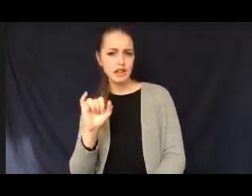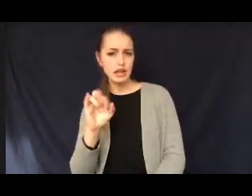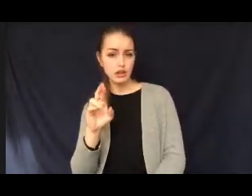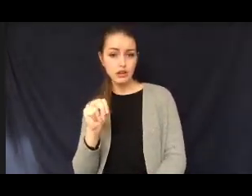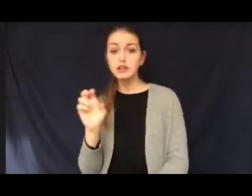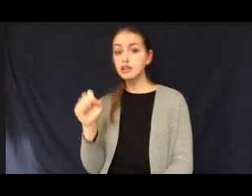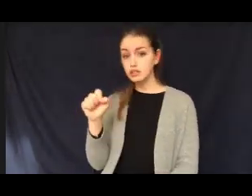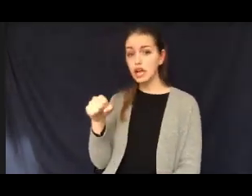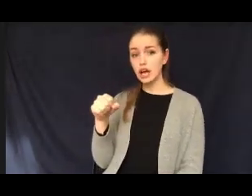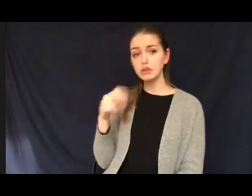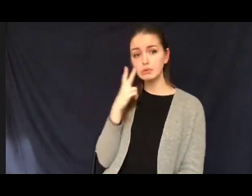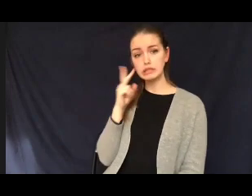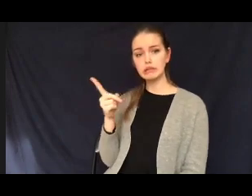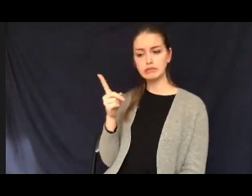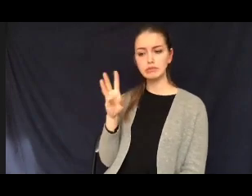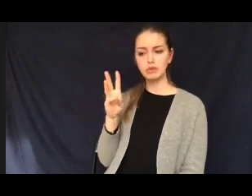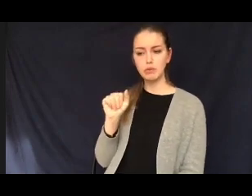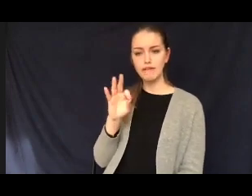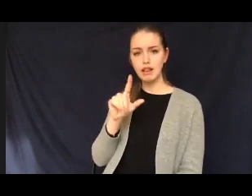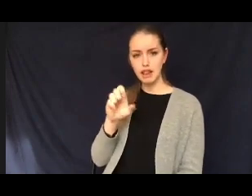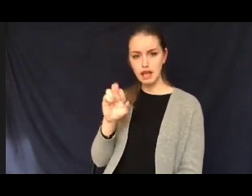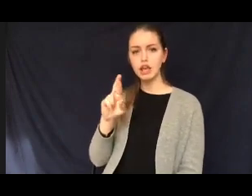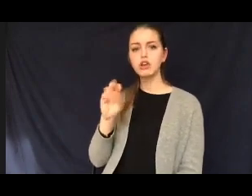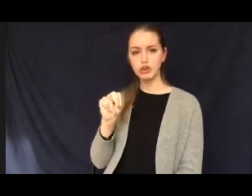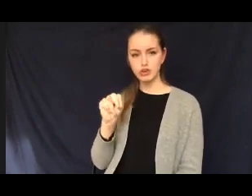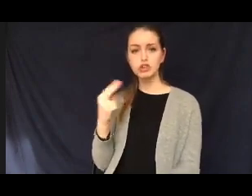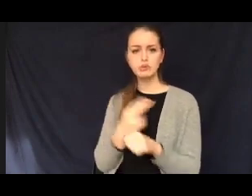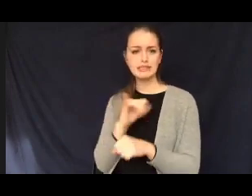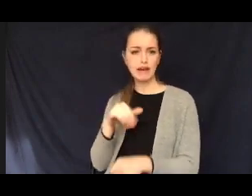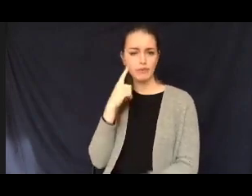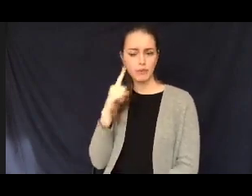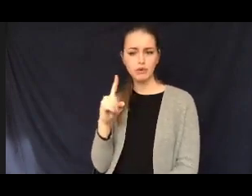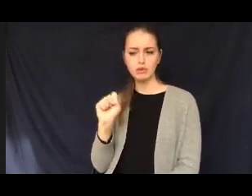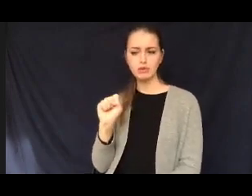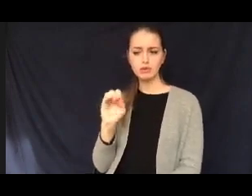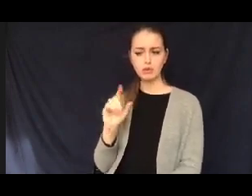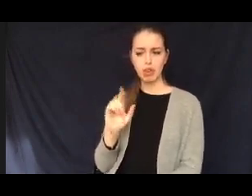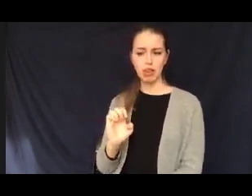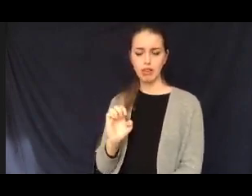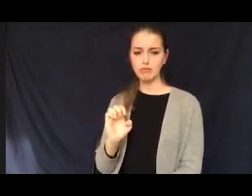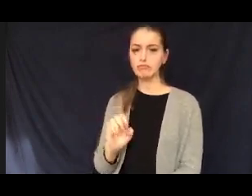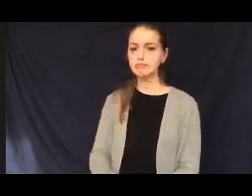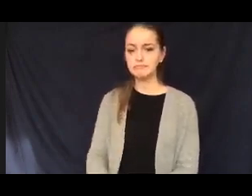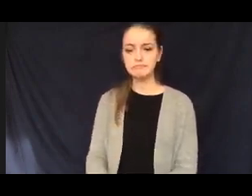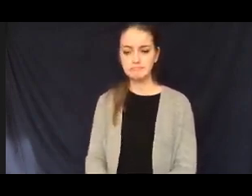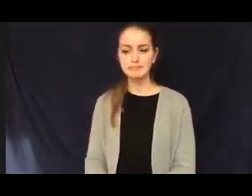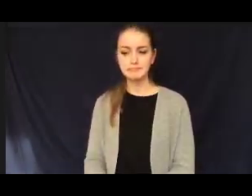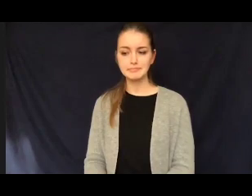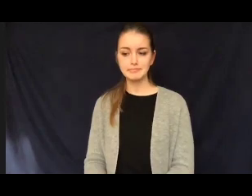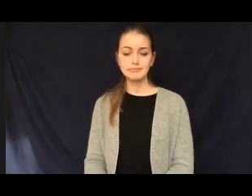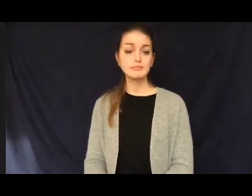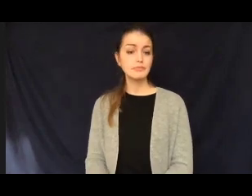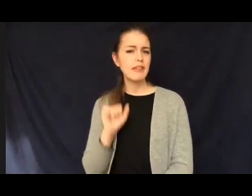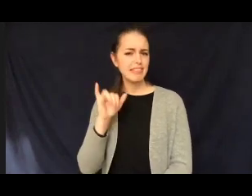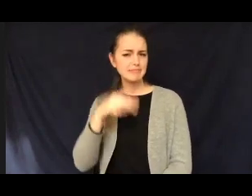what that is showing. That's kind of what it was like, is they used that for the sole. Right. Yeah. Okay. That is